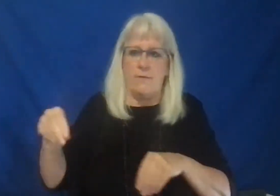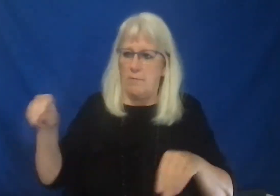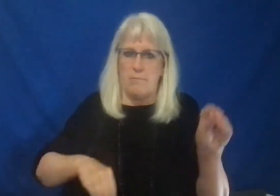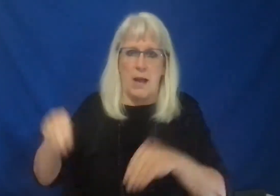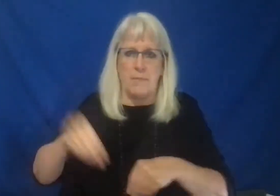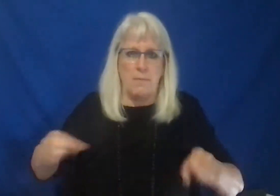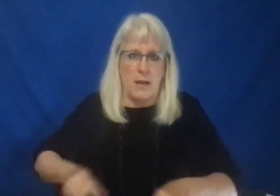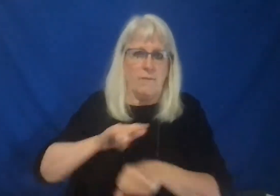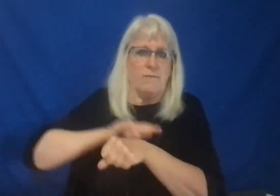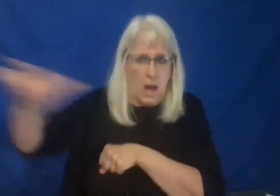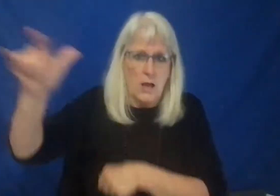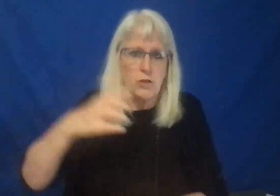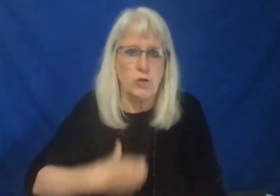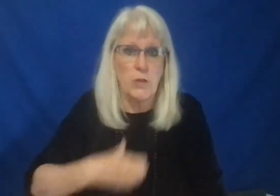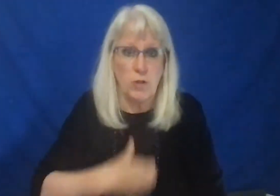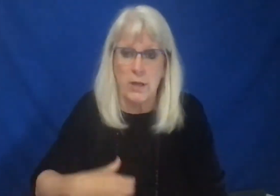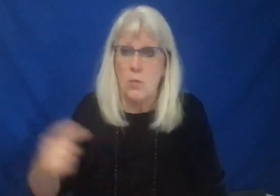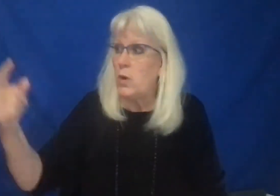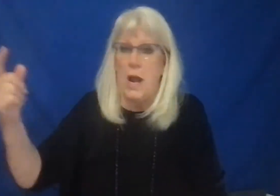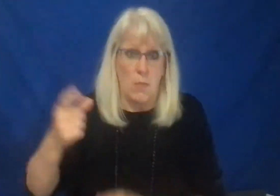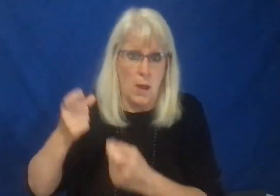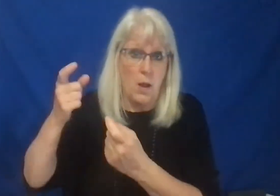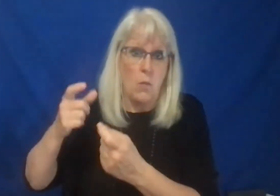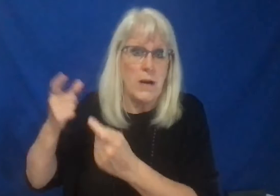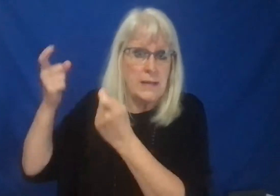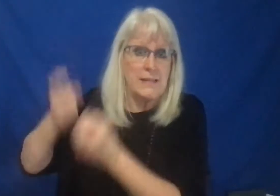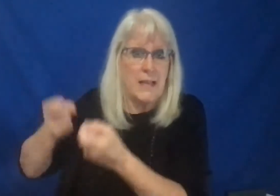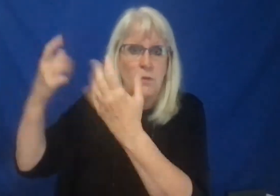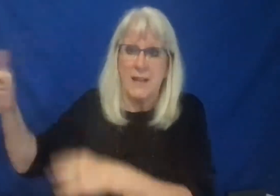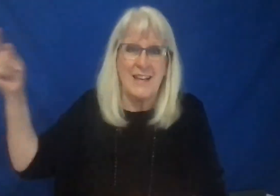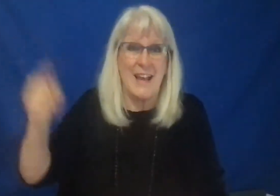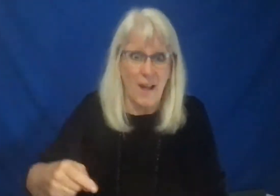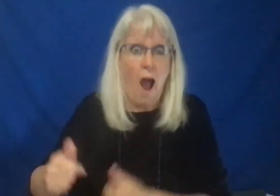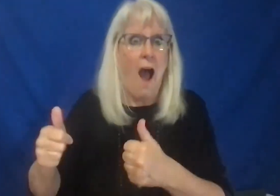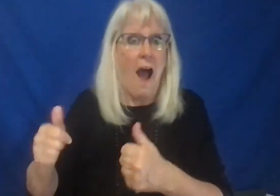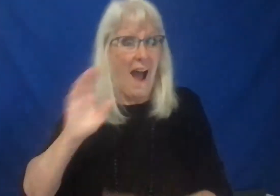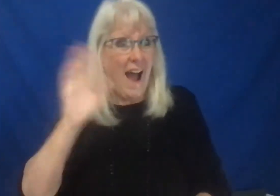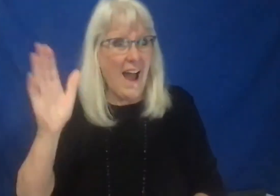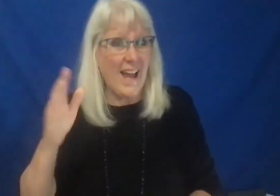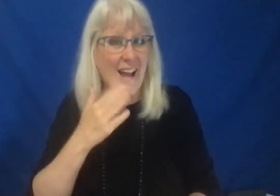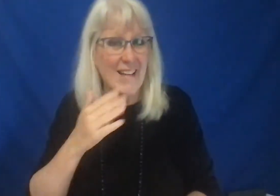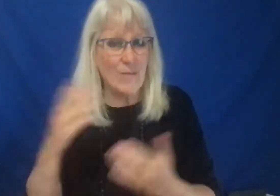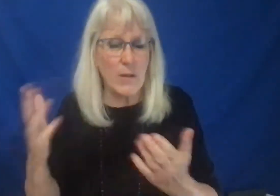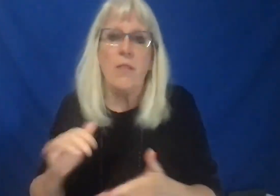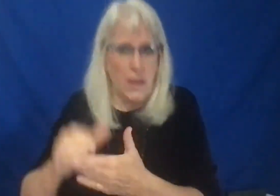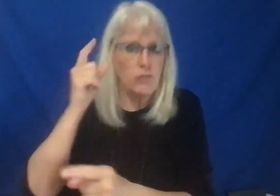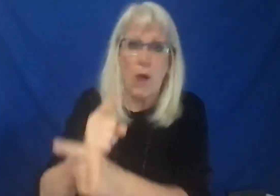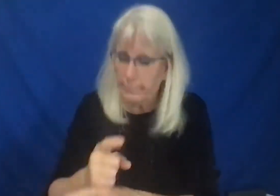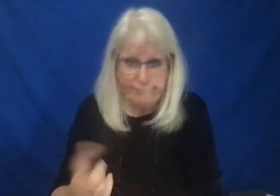to Switzerland. And boom, when he came down off the mountain, hi, honey, here I am. And that was the right thing to do, because sure enough,